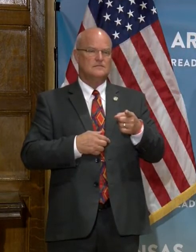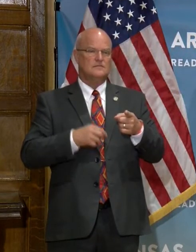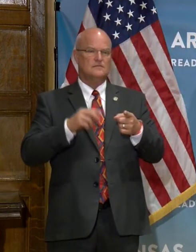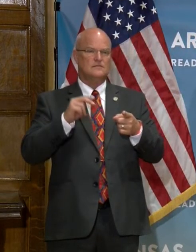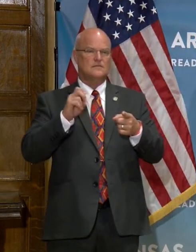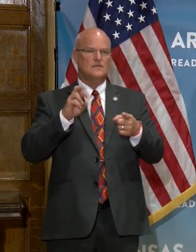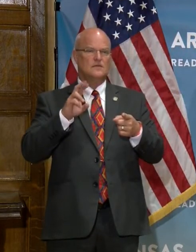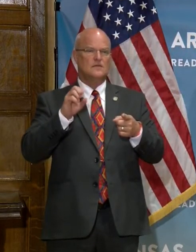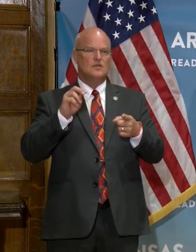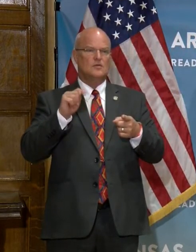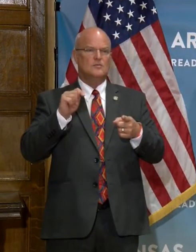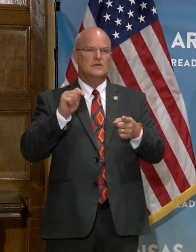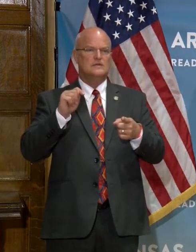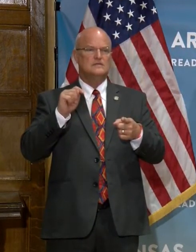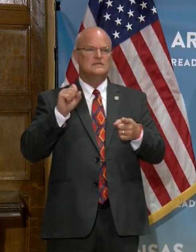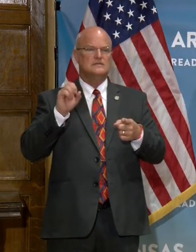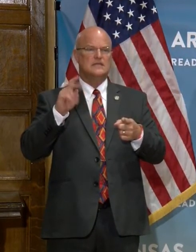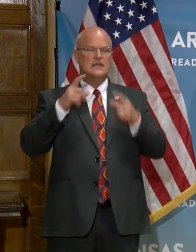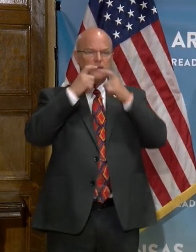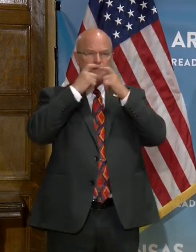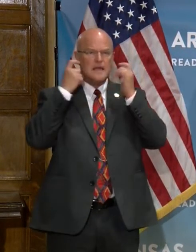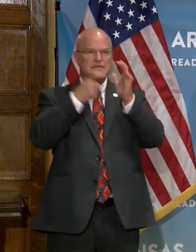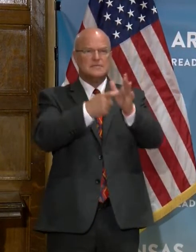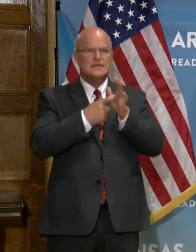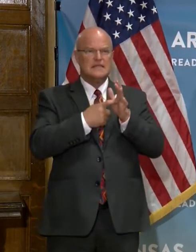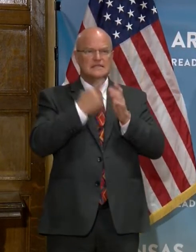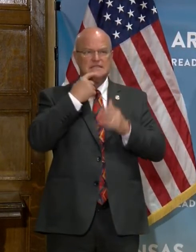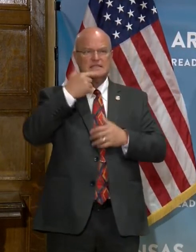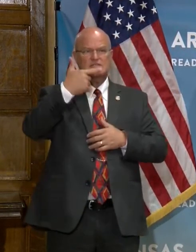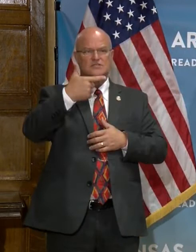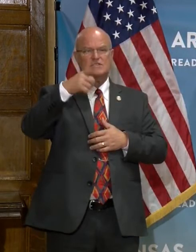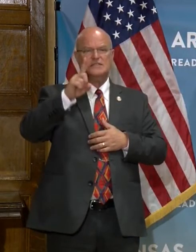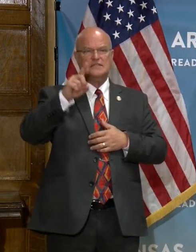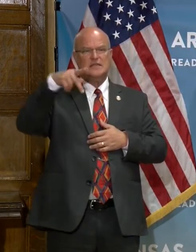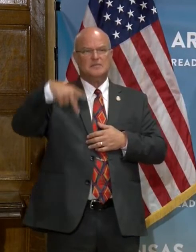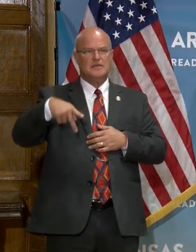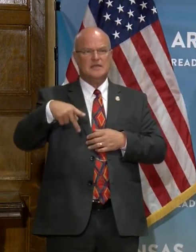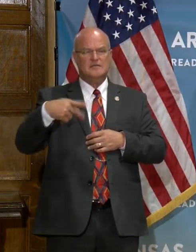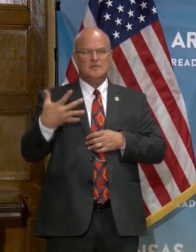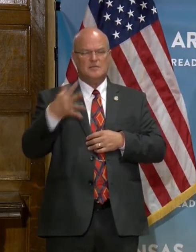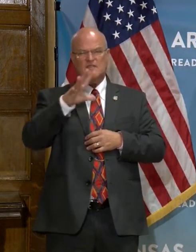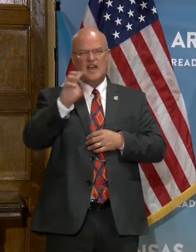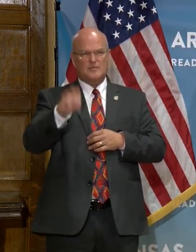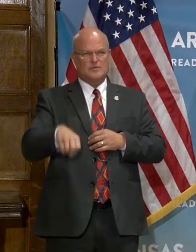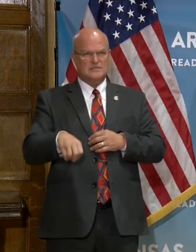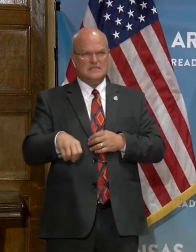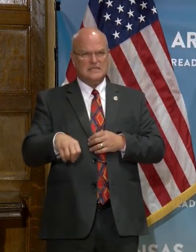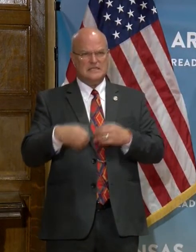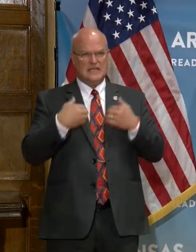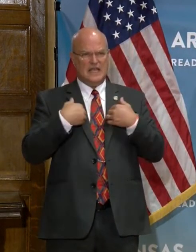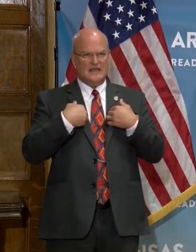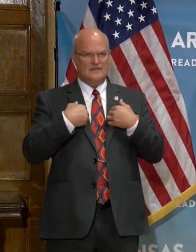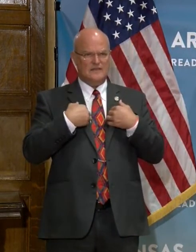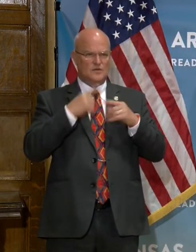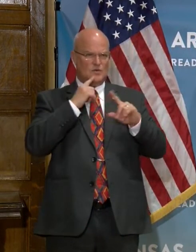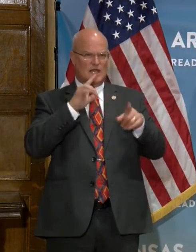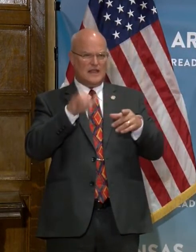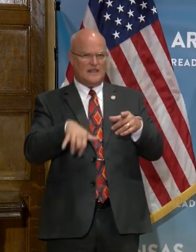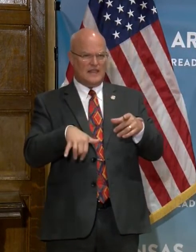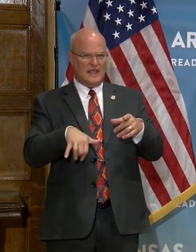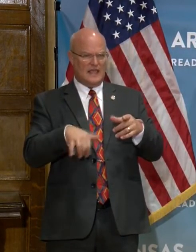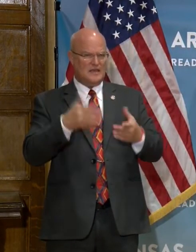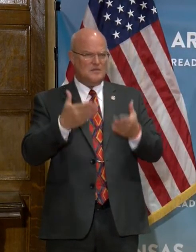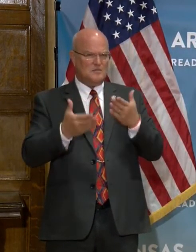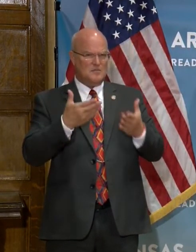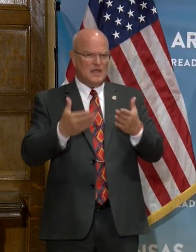whole, it's on a national level, mask mandate can save the GDP probably about 5%. Do you kind of any reaction to that, and